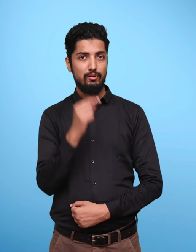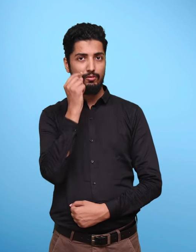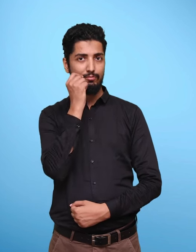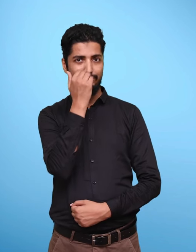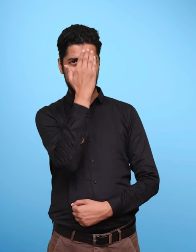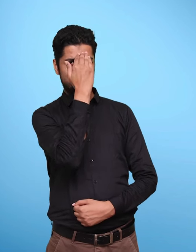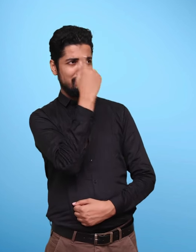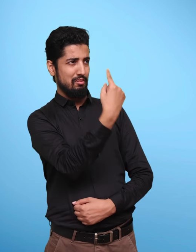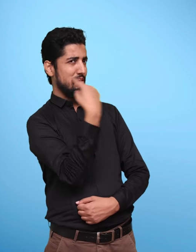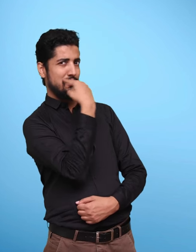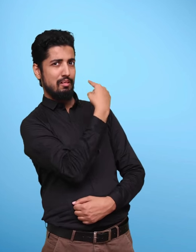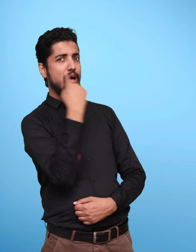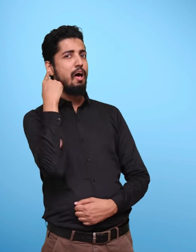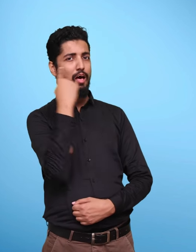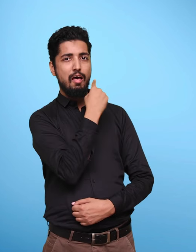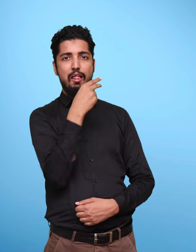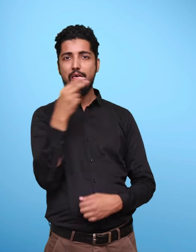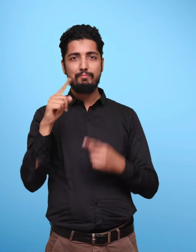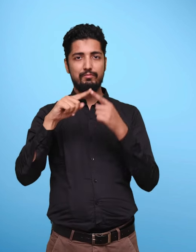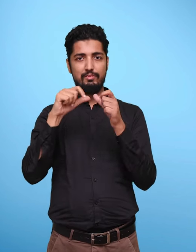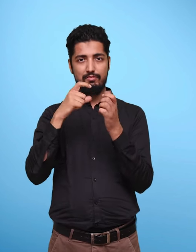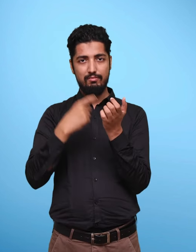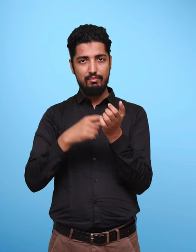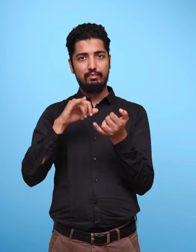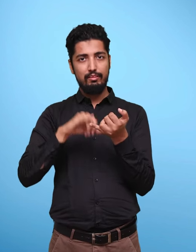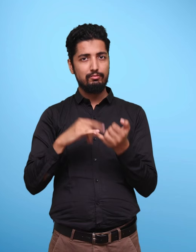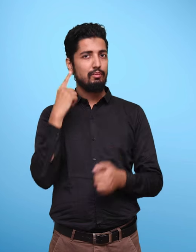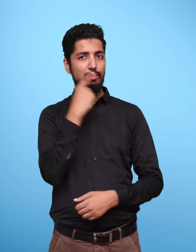Nitin. These are my ears.